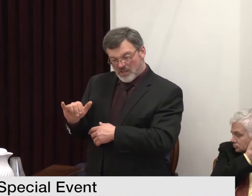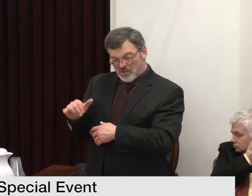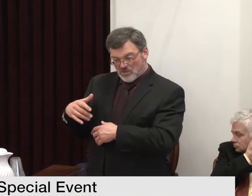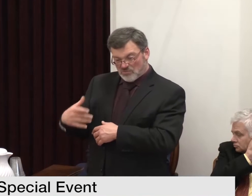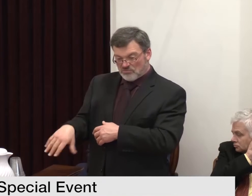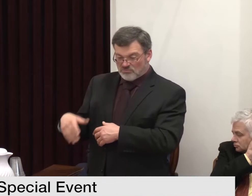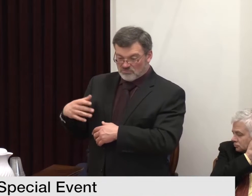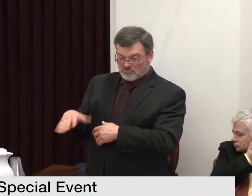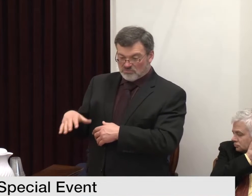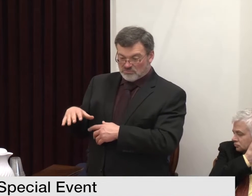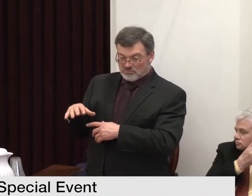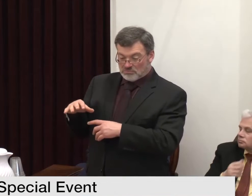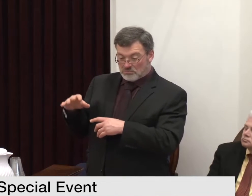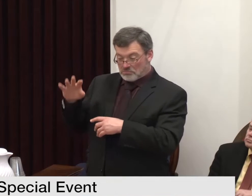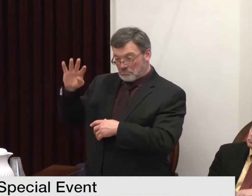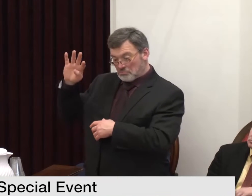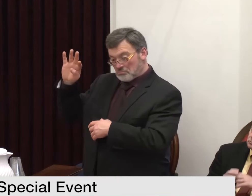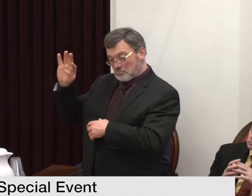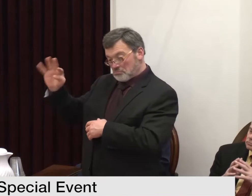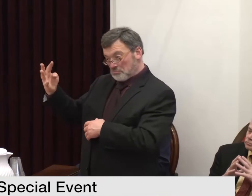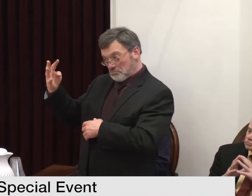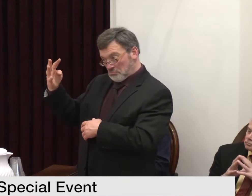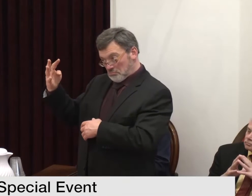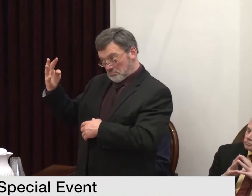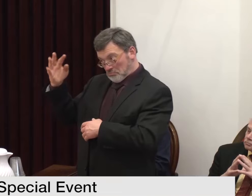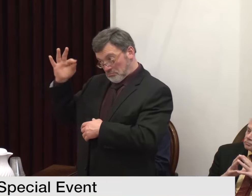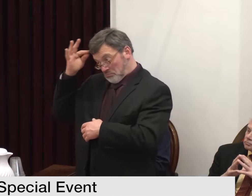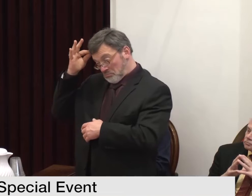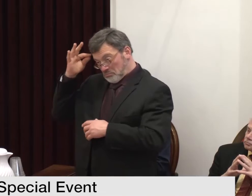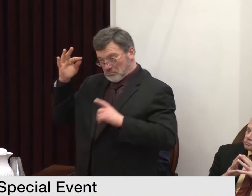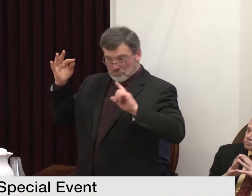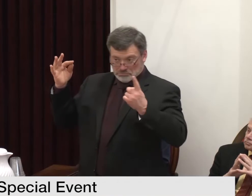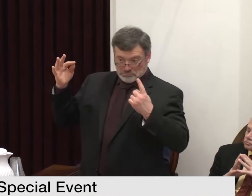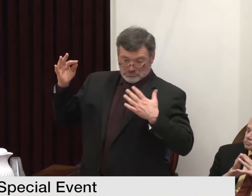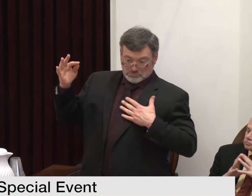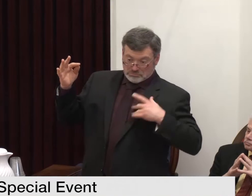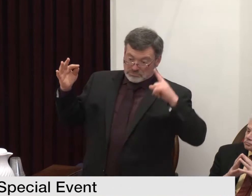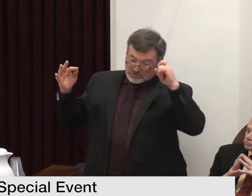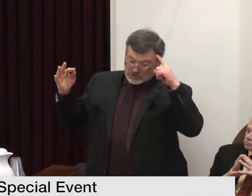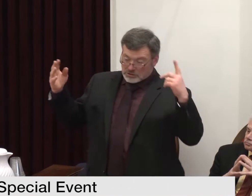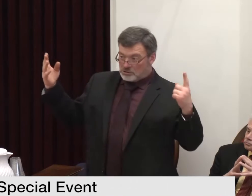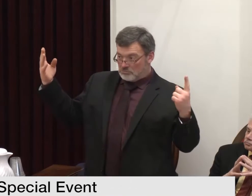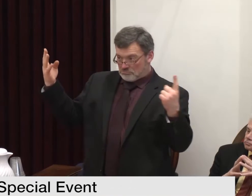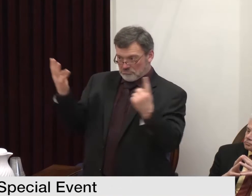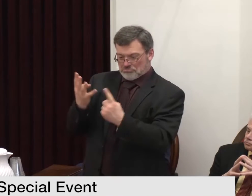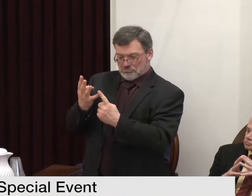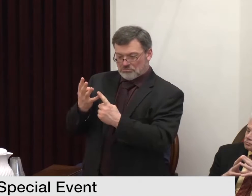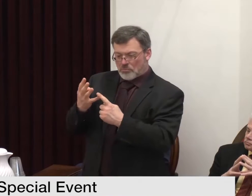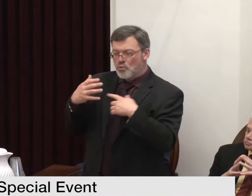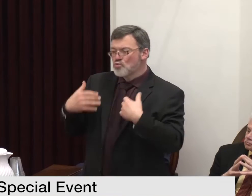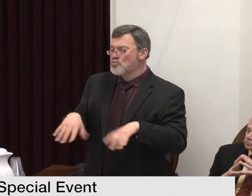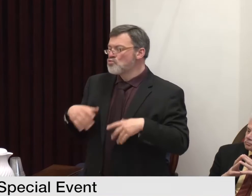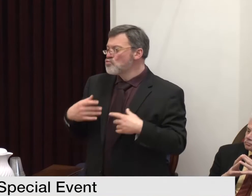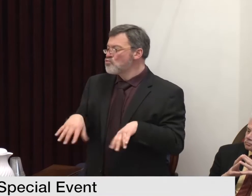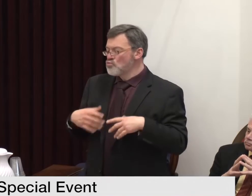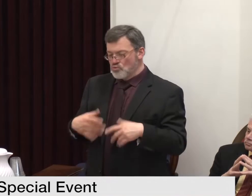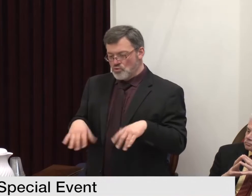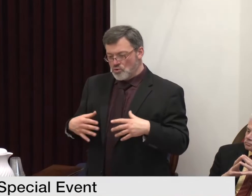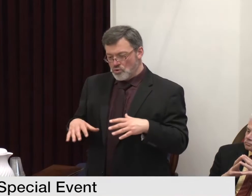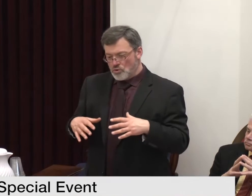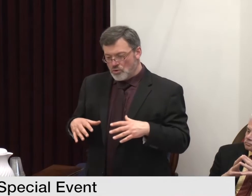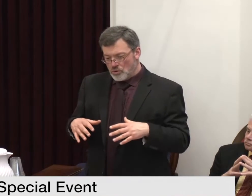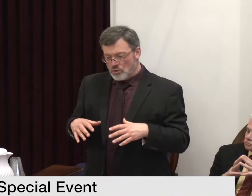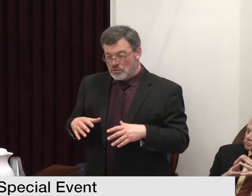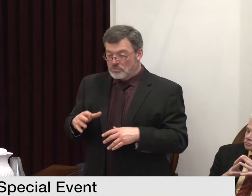feds for every dollar we put in. We've already moved forward with dozens of water improvement projects in places